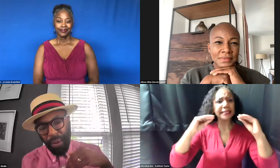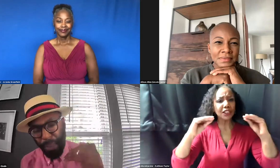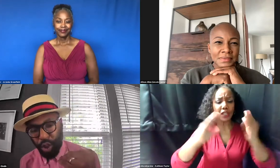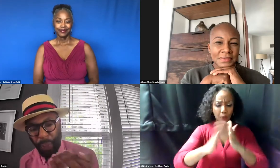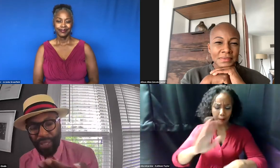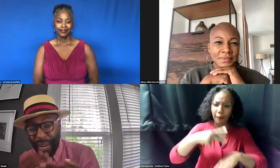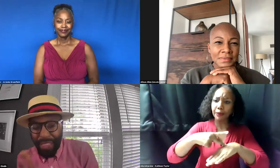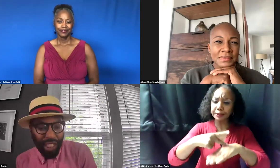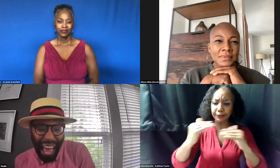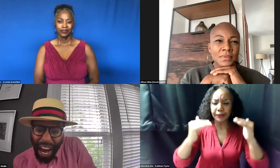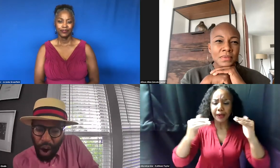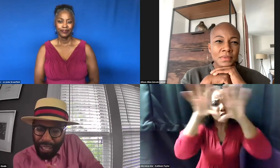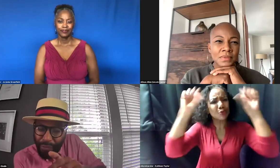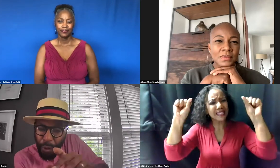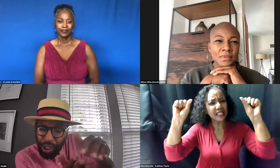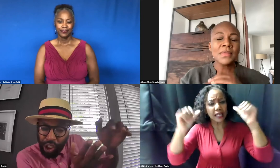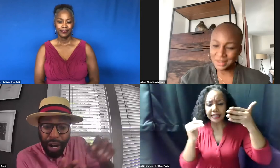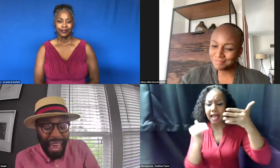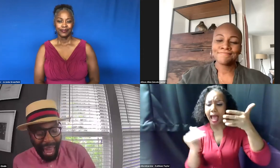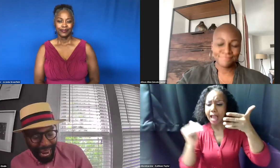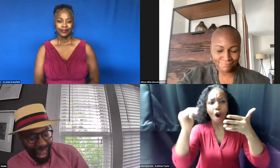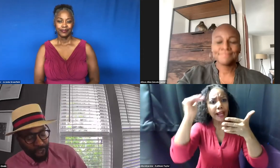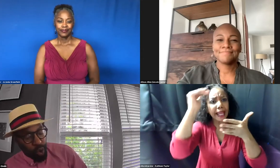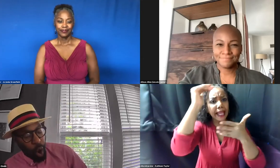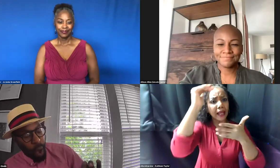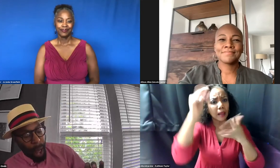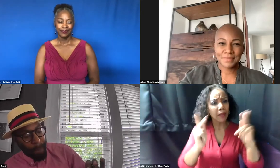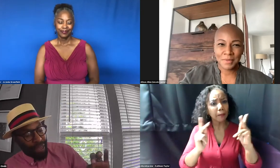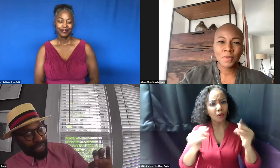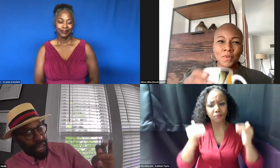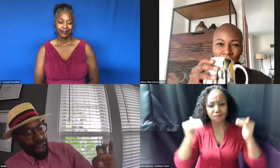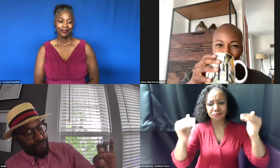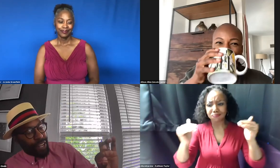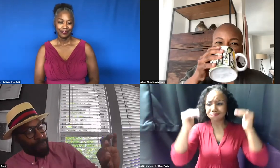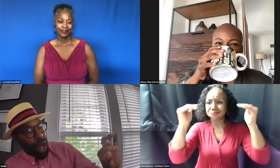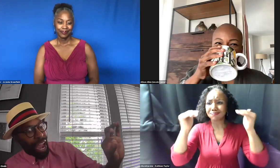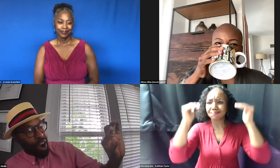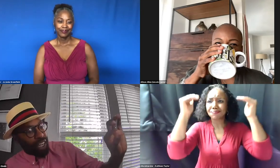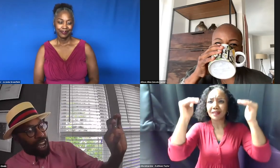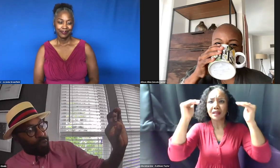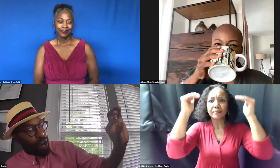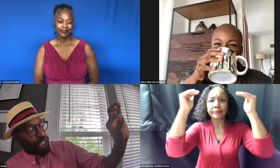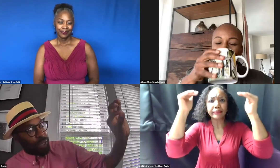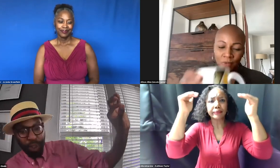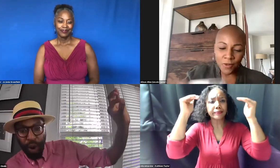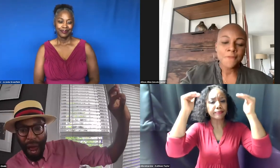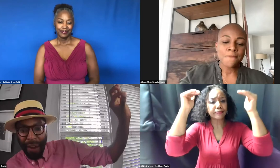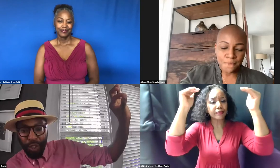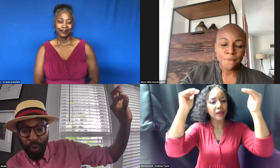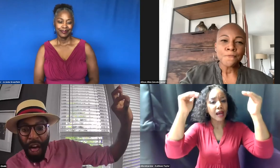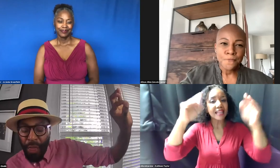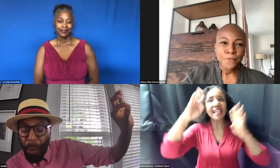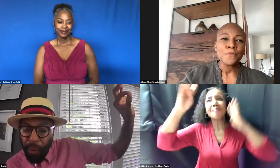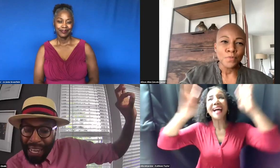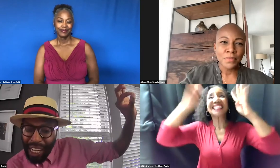principal, then they want to be a superintendent. There's this hierarchy that folks construct. And as you go up this invisible hierarchy of where you're supposed to arrive